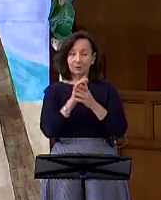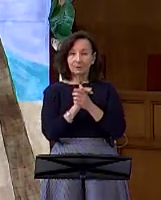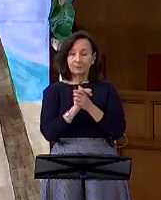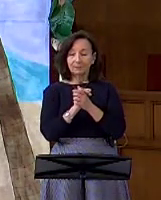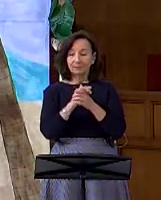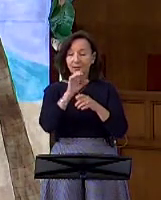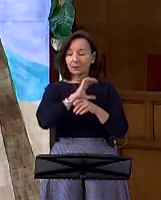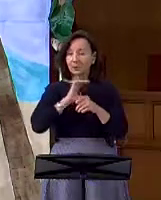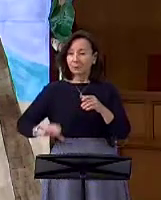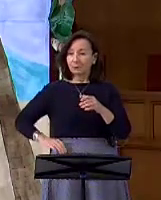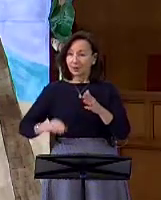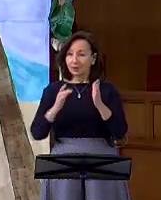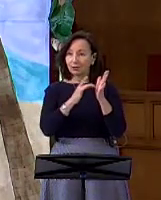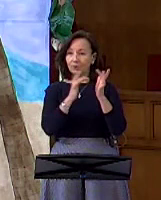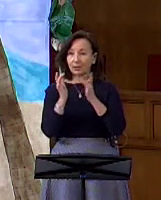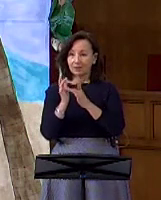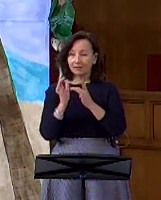are in Christ Jesus.